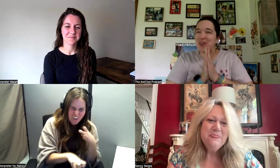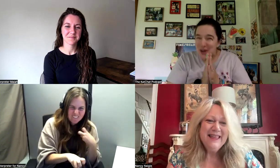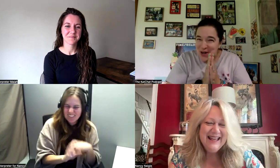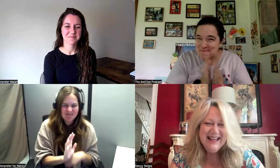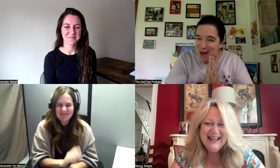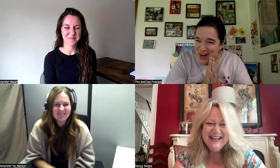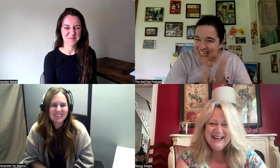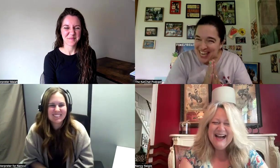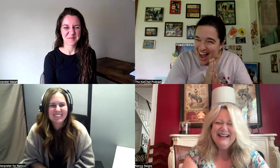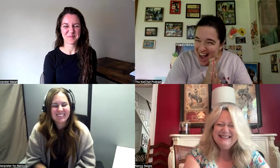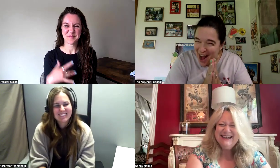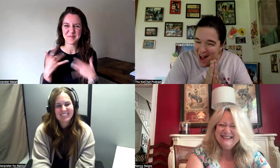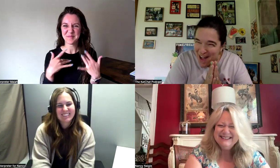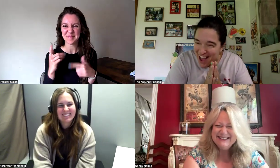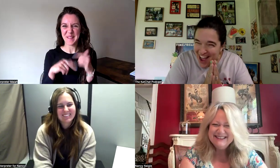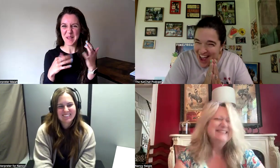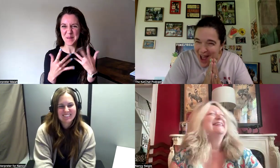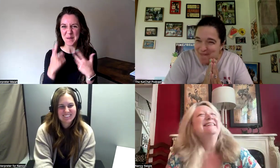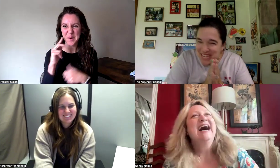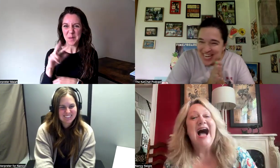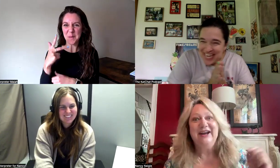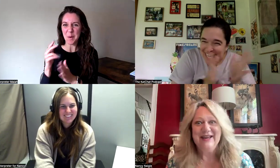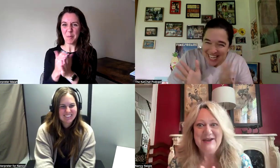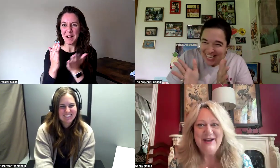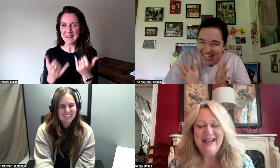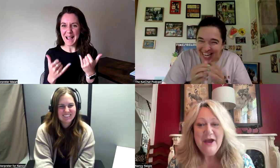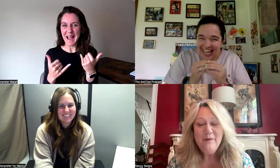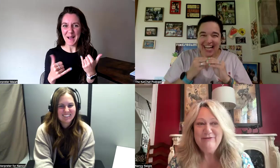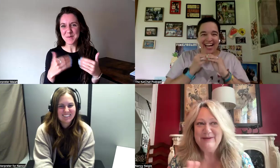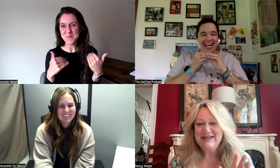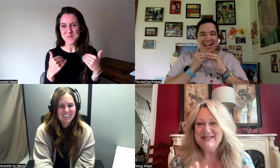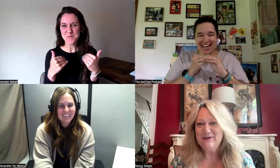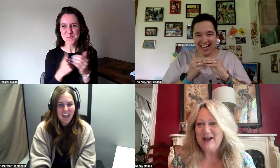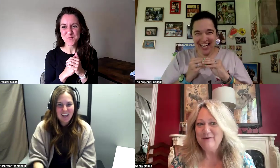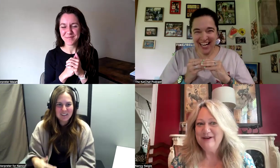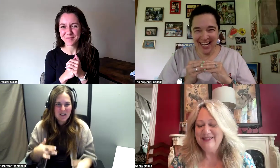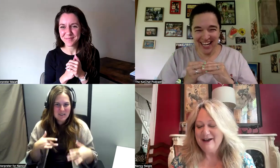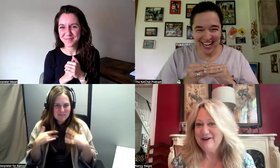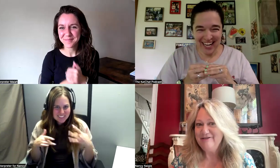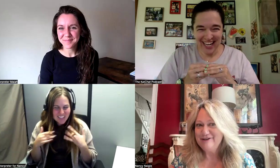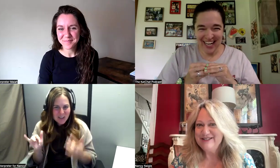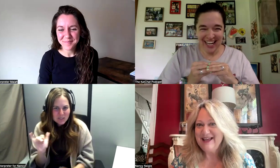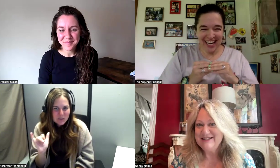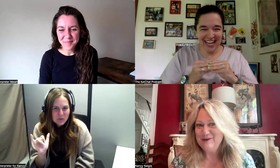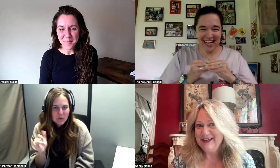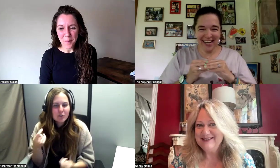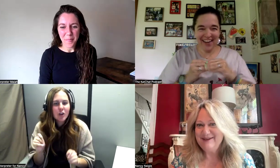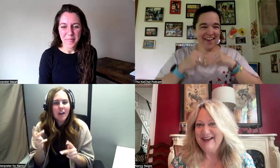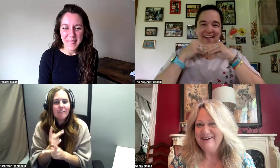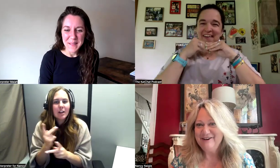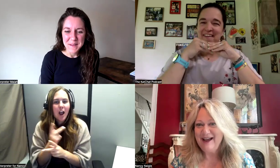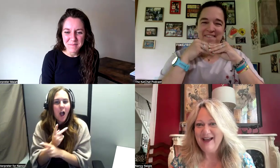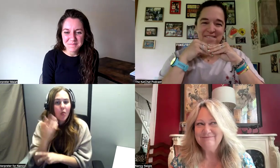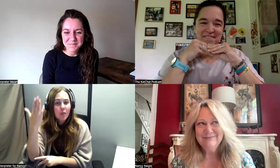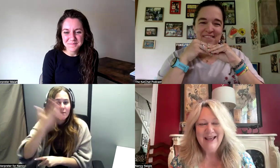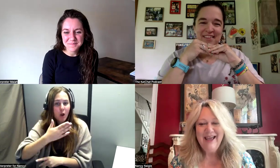wait for the third book now. I I know, mean, we've been messing around with covers the last few weeks, my